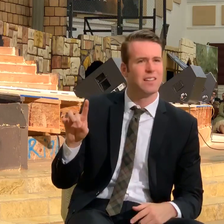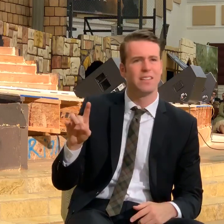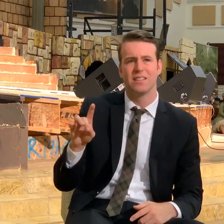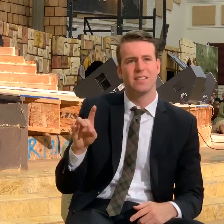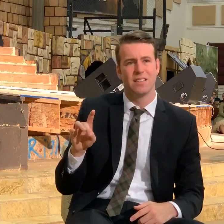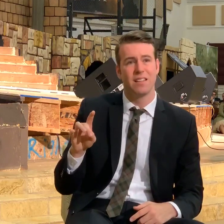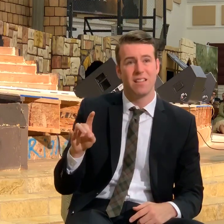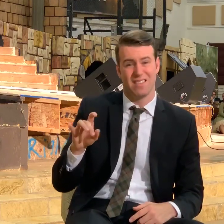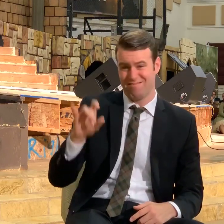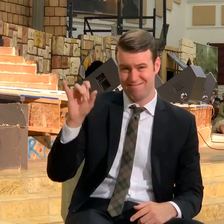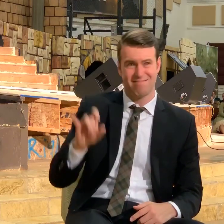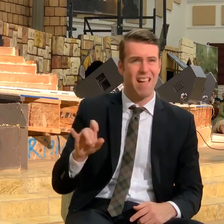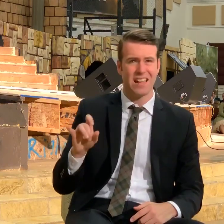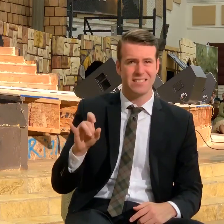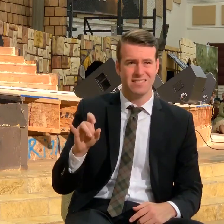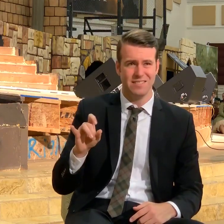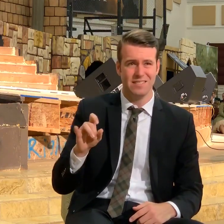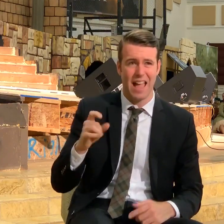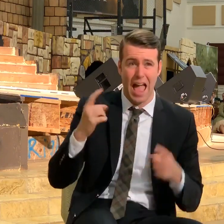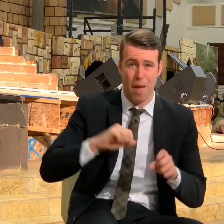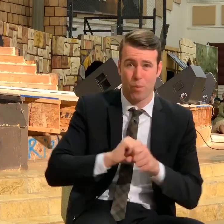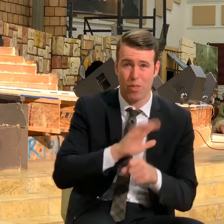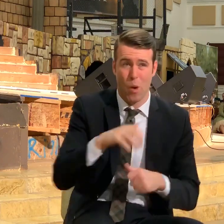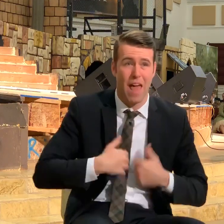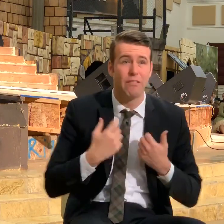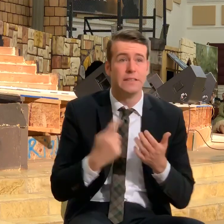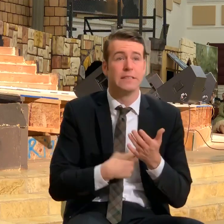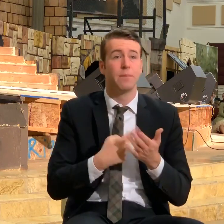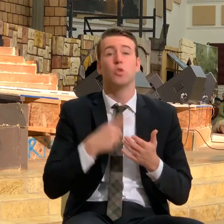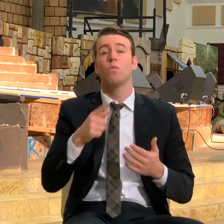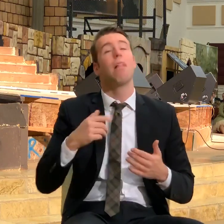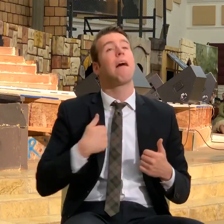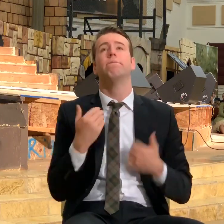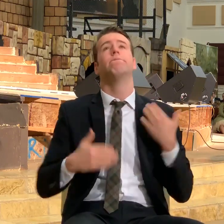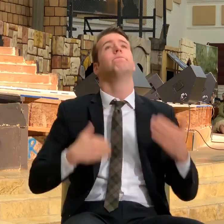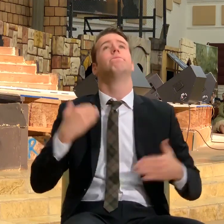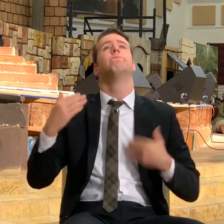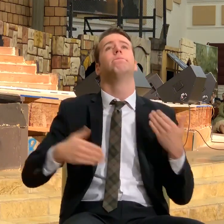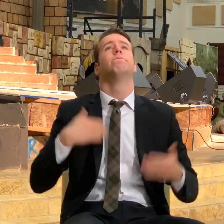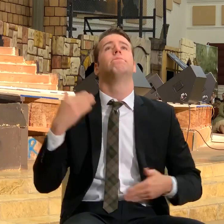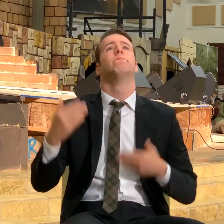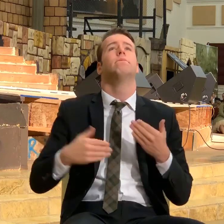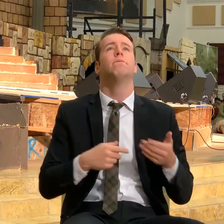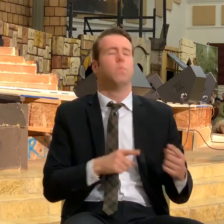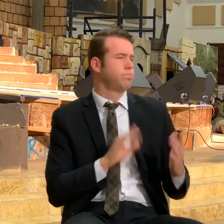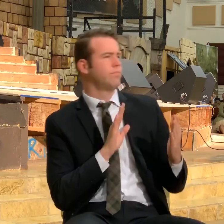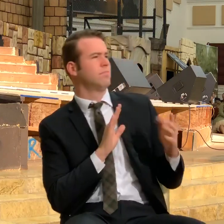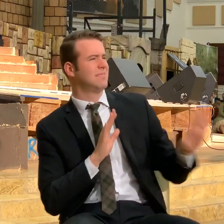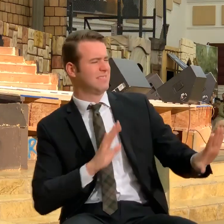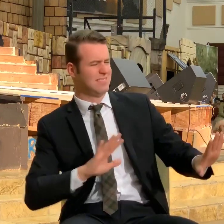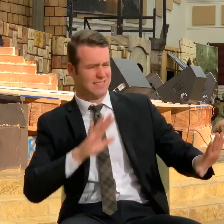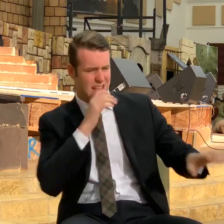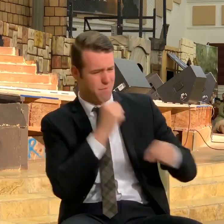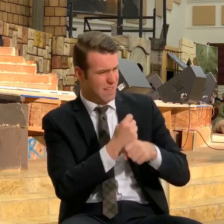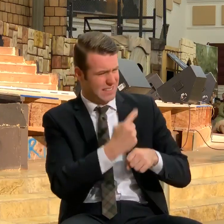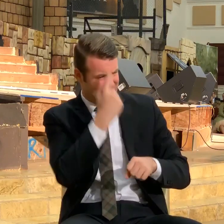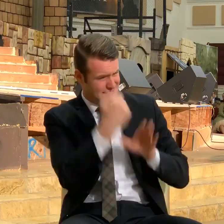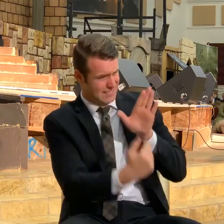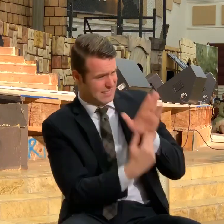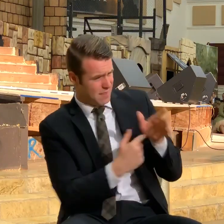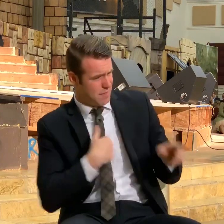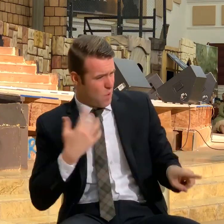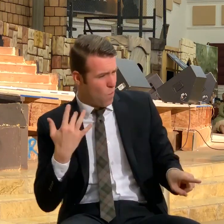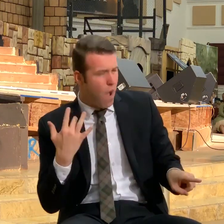way opposition is. We find ourselves fighting opposition. We're saying that this doesn't make sense. That's part of the frustration is